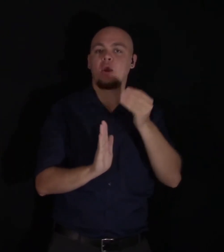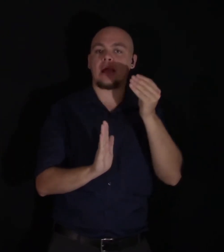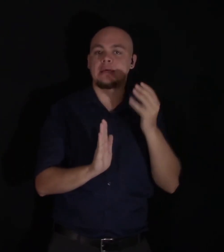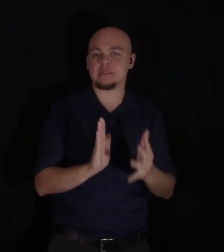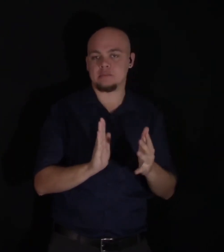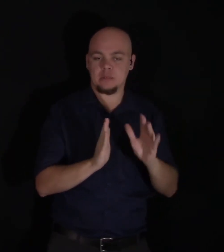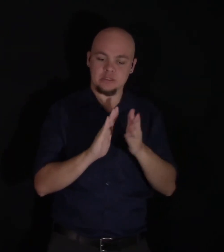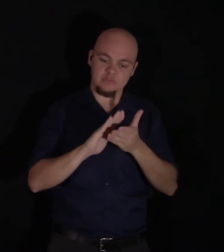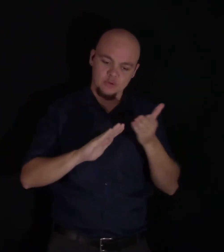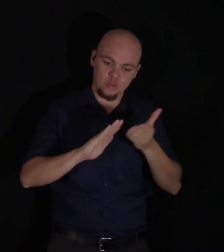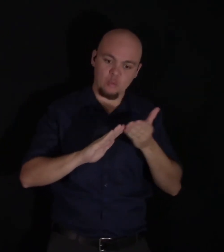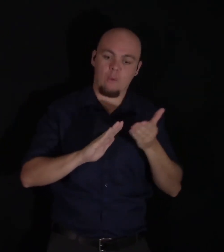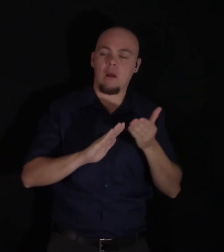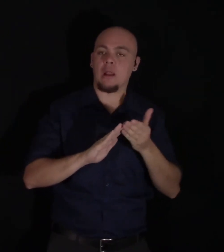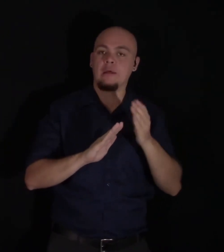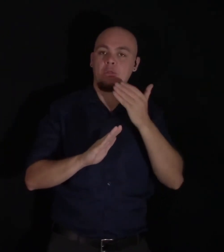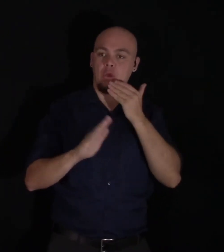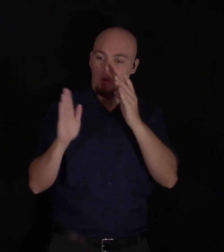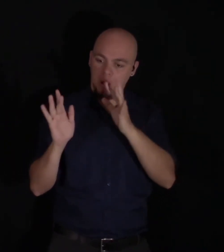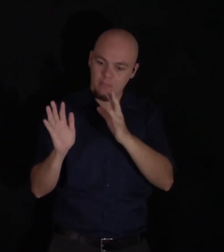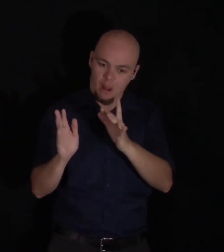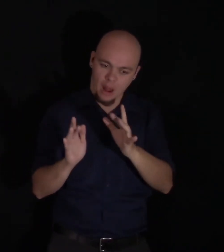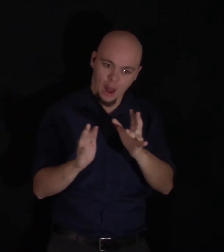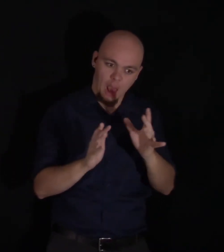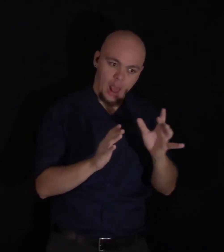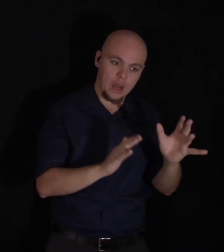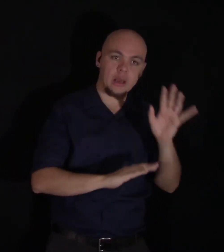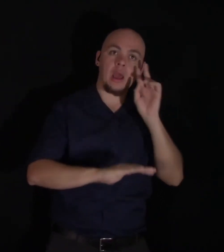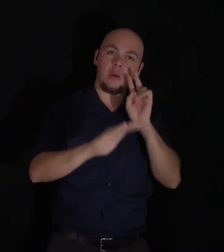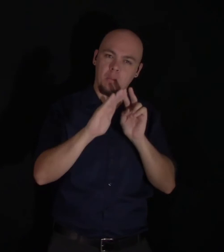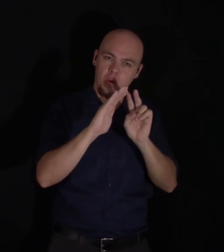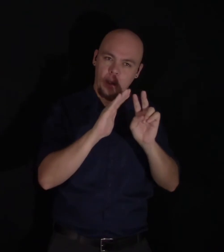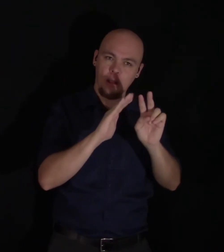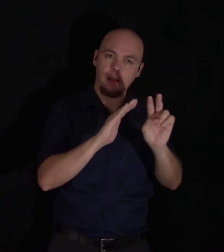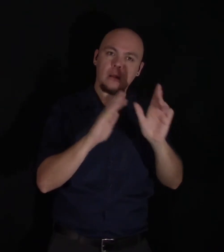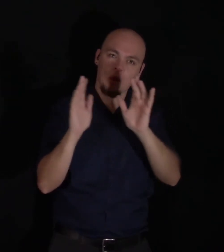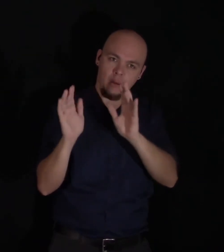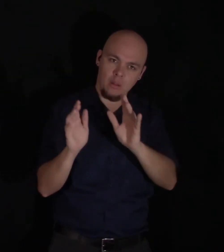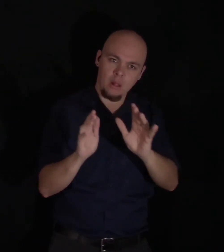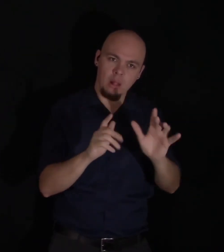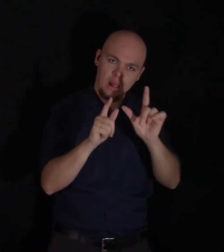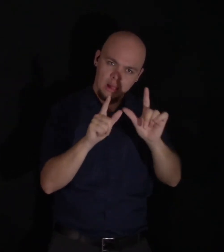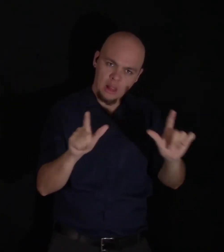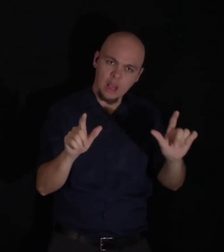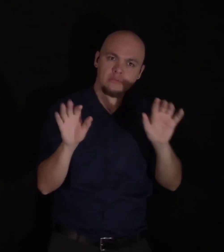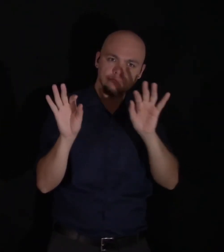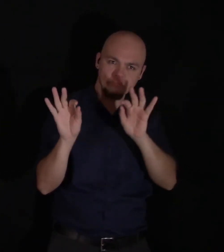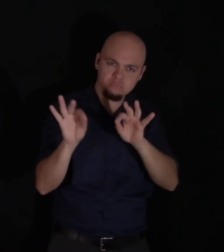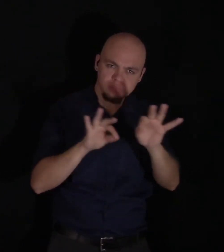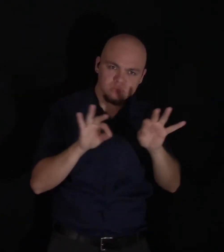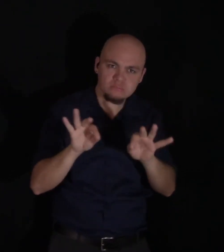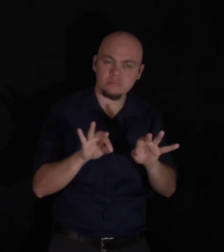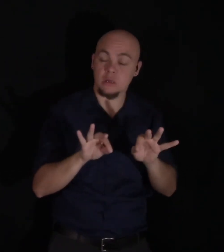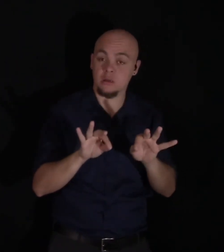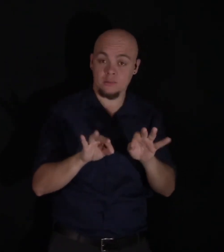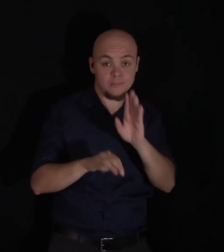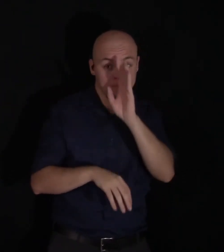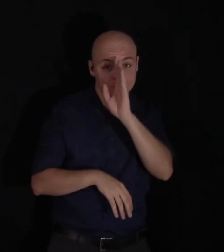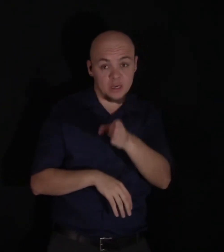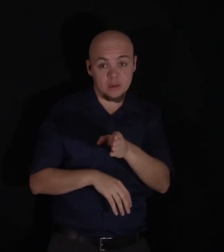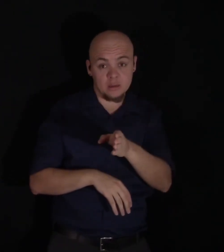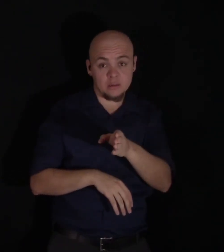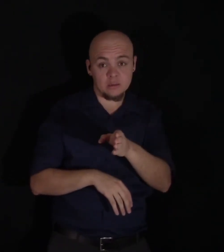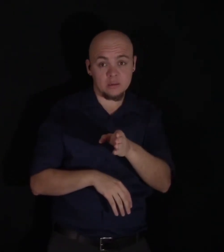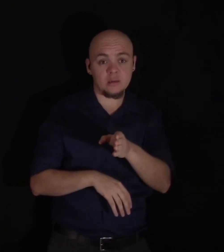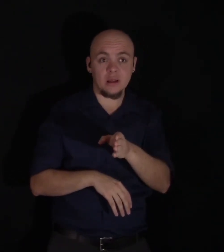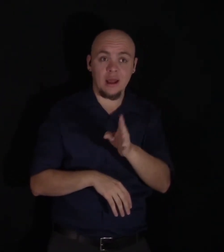They're really good at planning, predicting, organizing, languaging. And if I may be frank, they're really good at